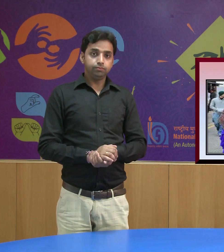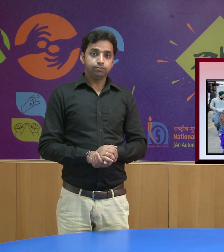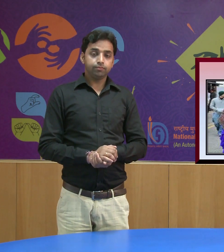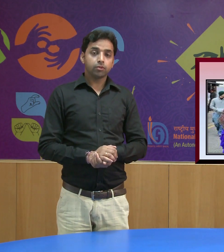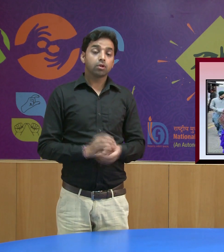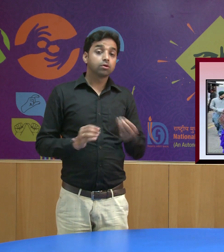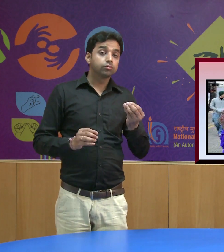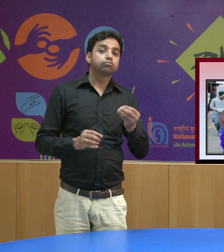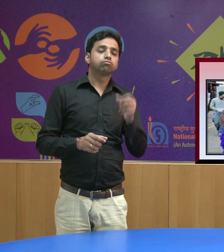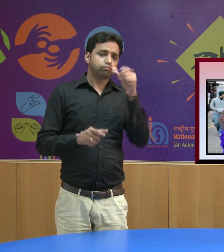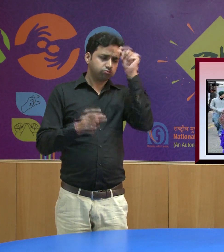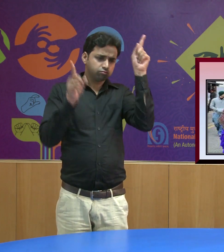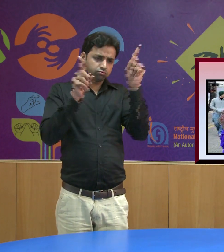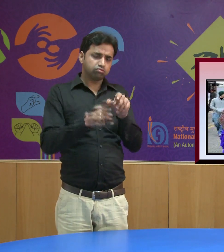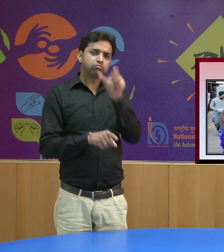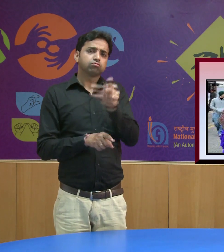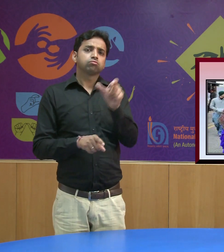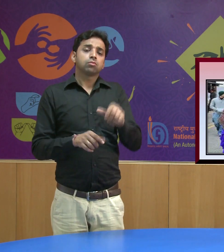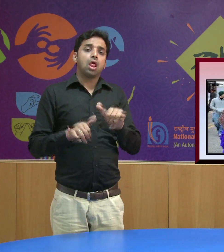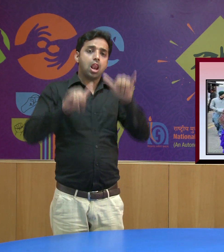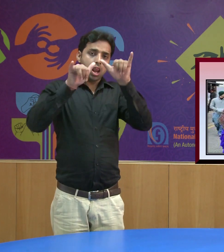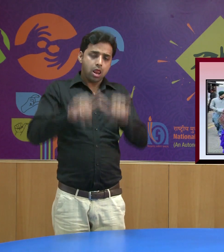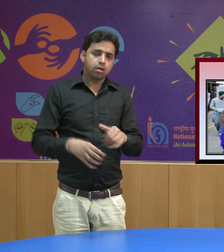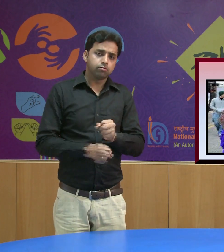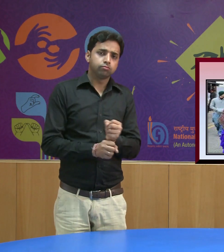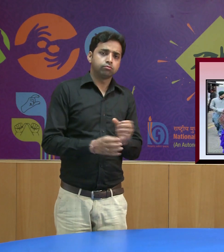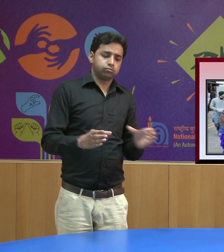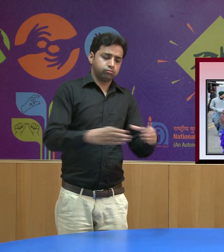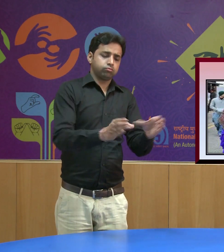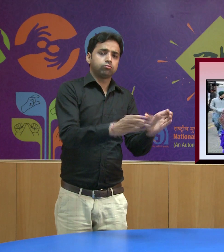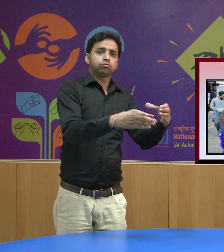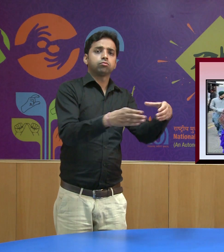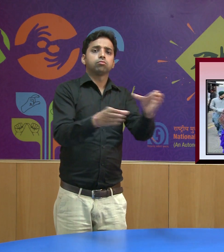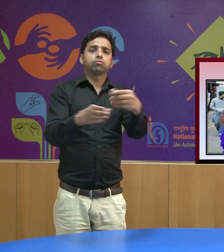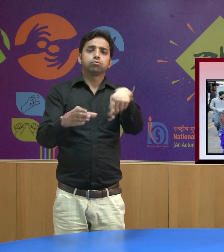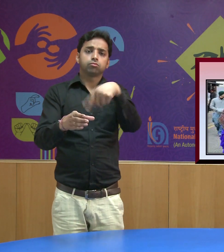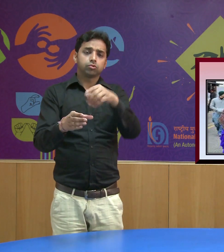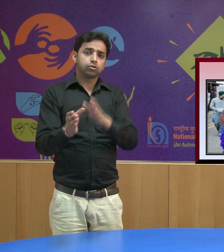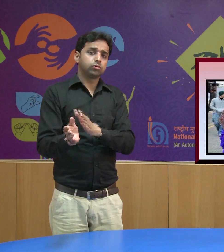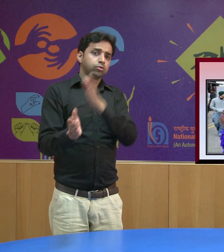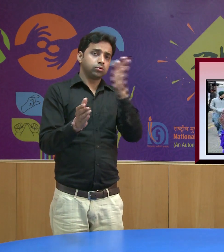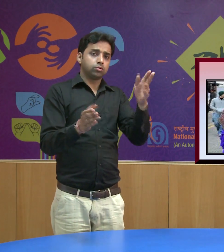Some Indians lived in groups and went out of India to other countries.